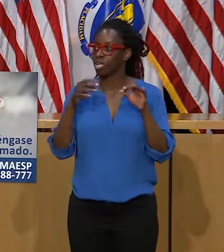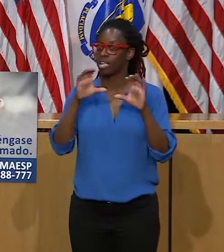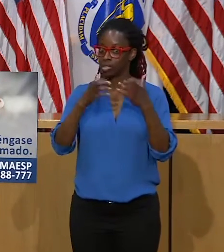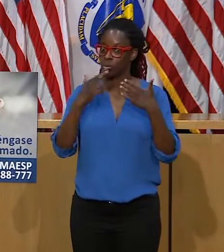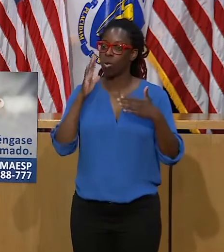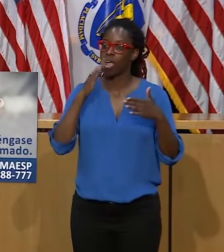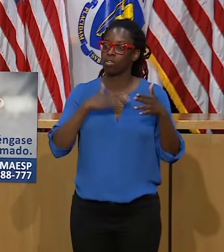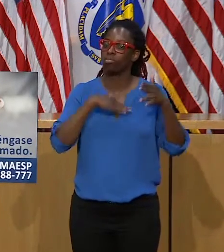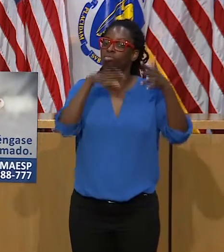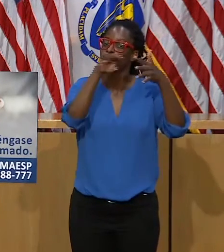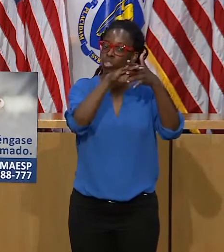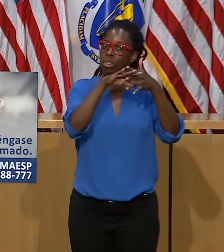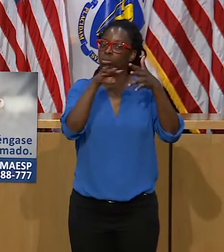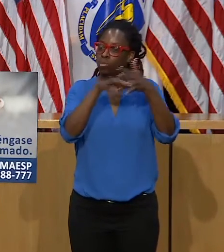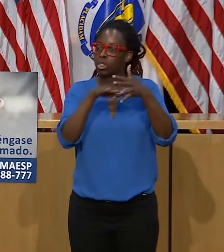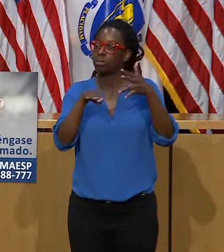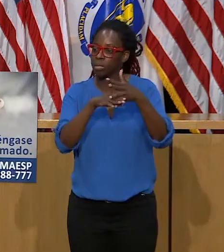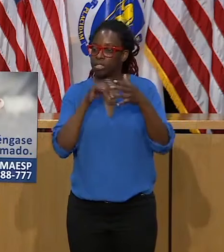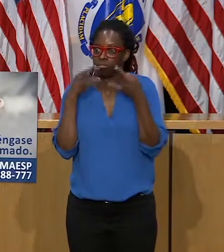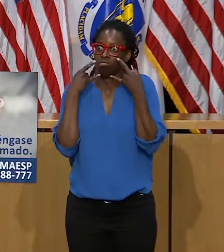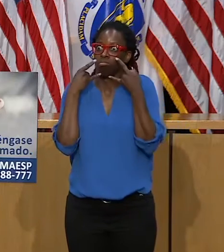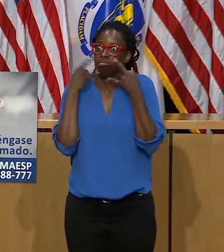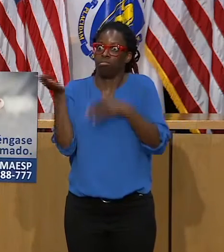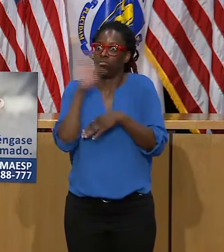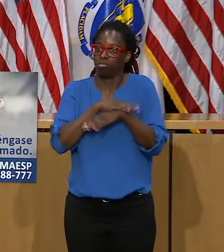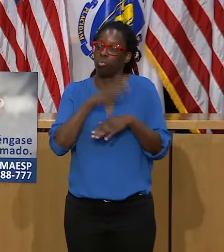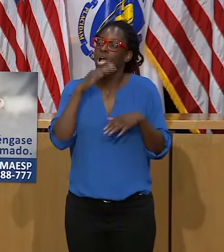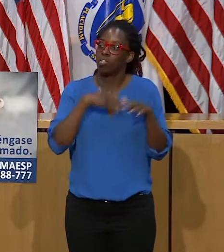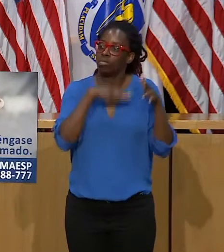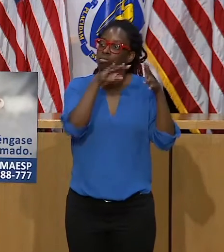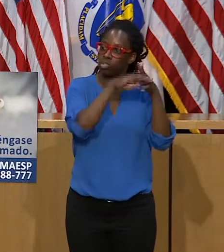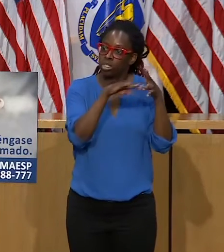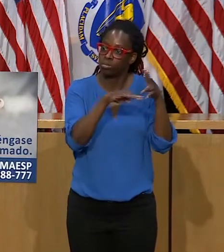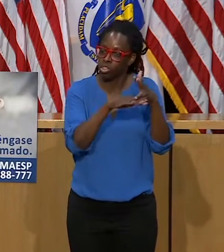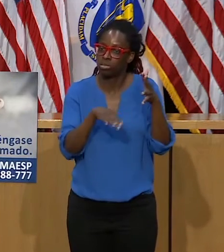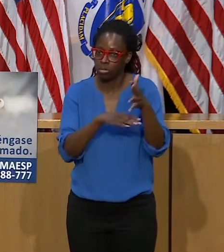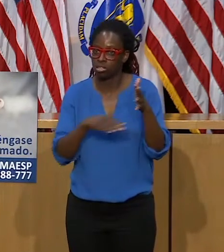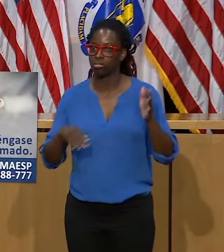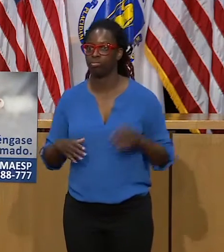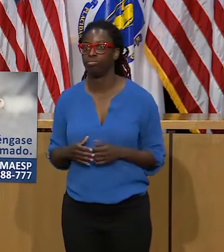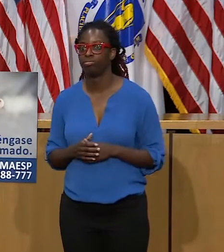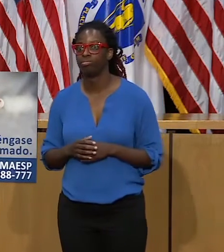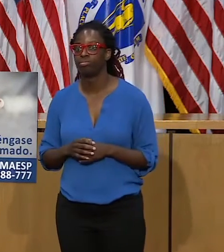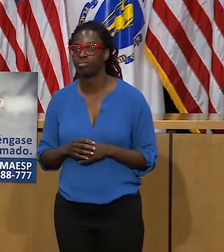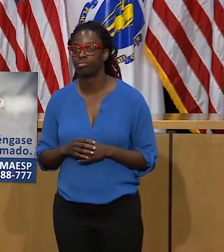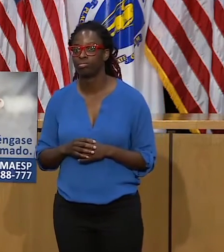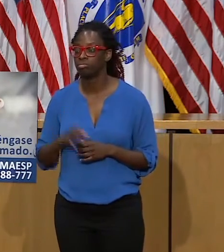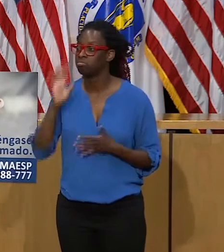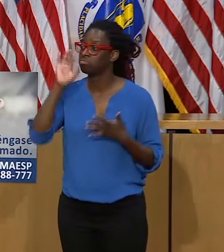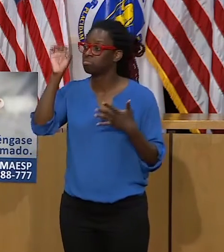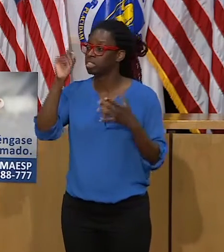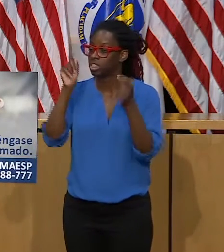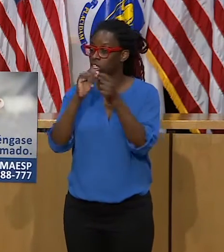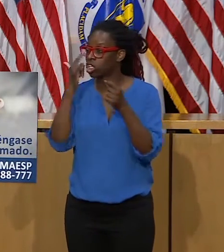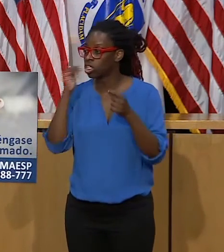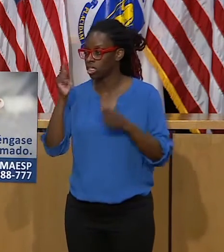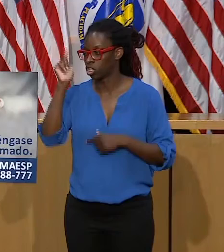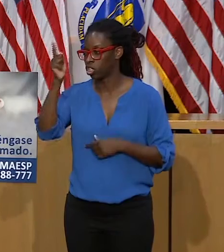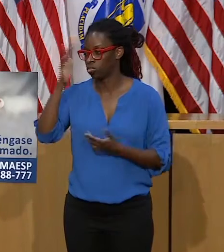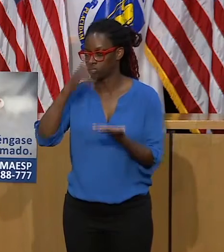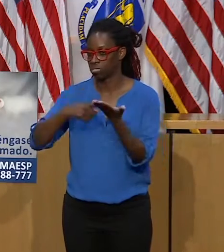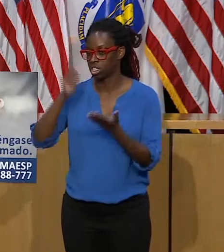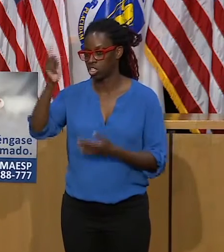in the guidelines that are released later. But I do think that is important to have these children have some time where they can take their masks off in